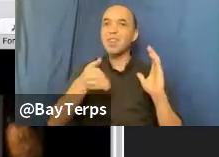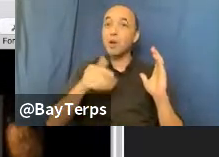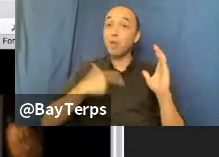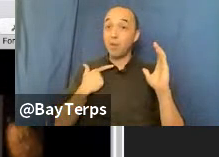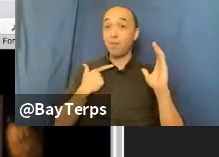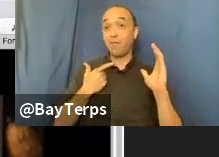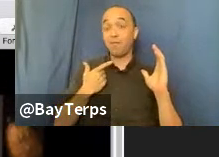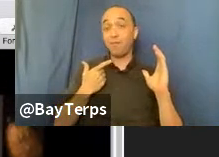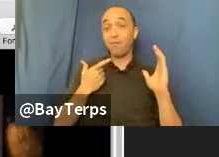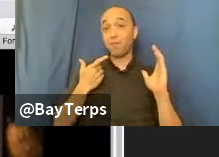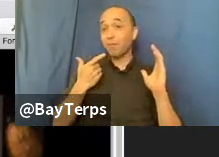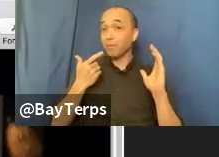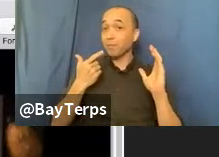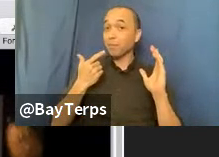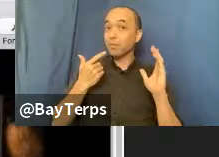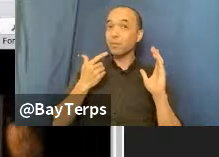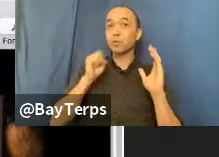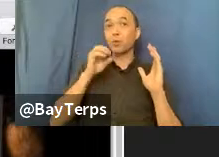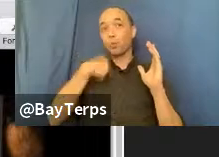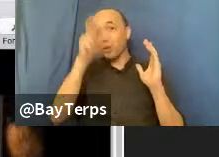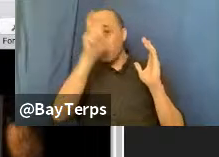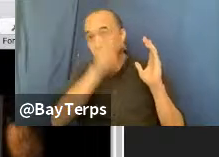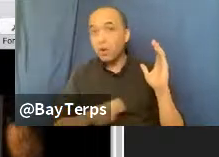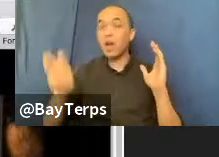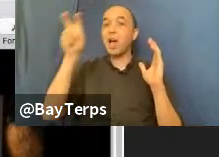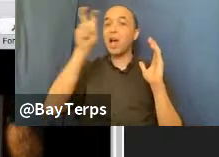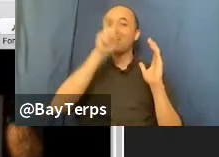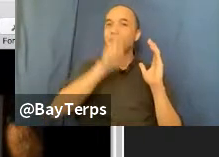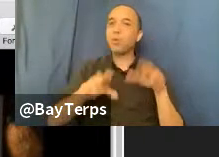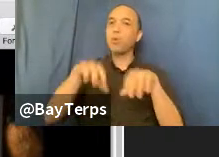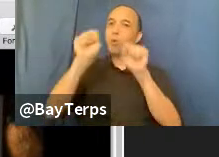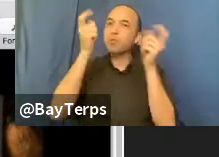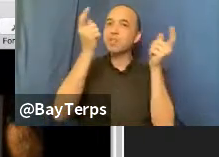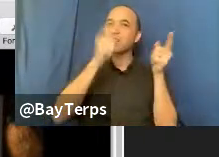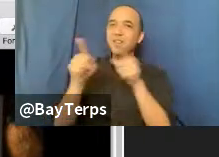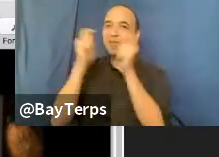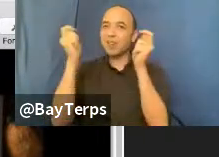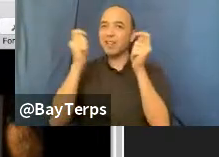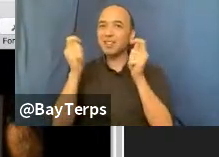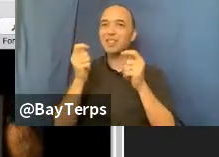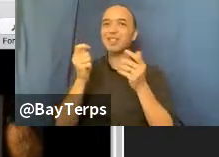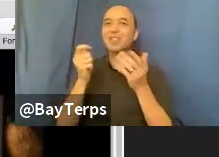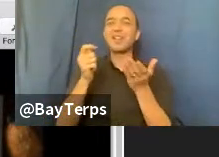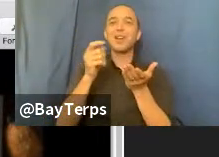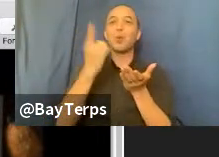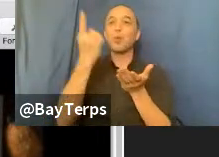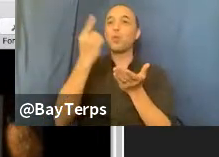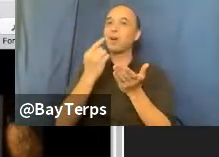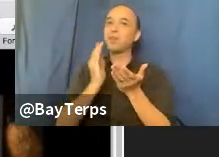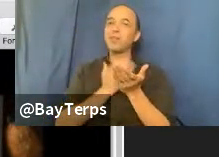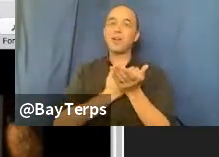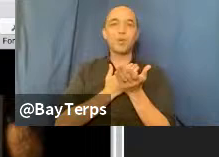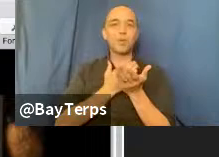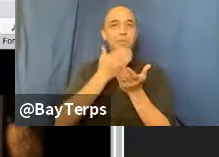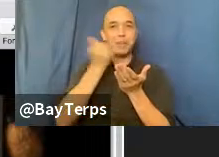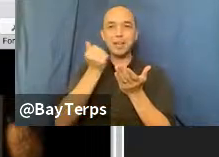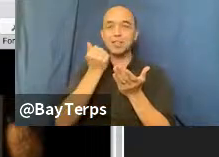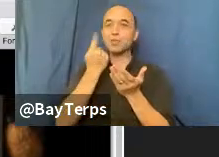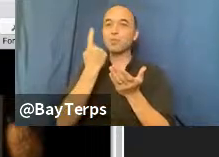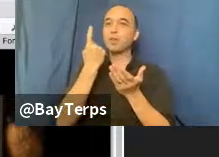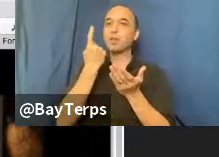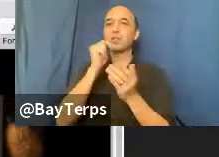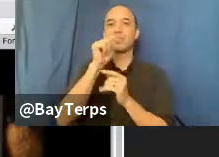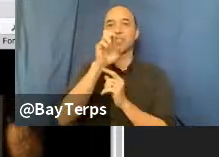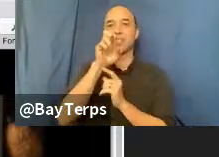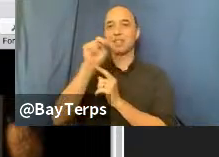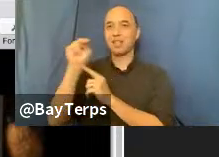get to go to all different types of places. And one of our favorites was carving a Dollywood in the Smoky Mountains in Tennessee. And we